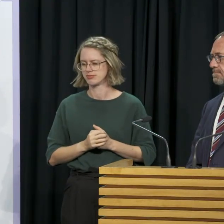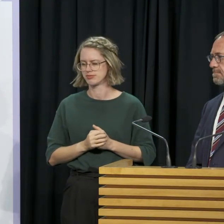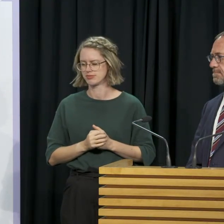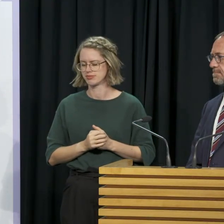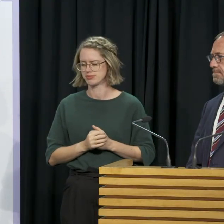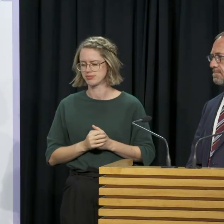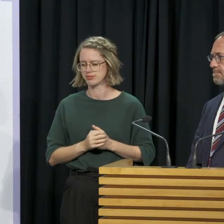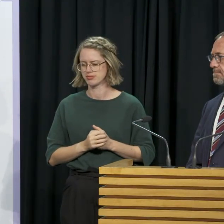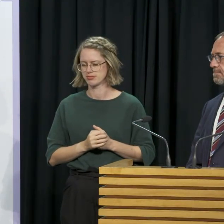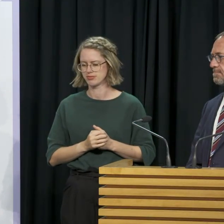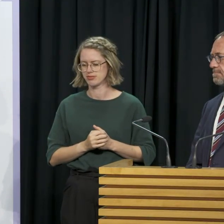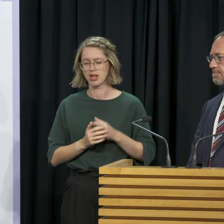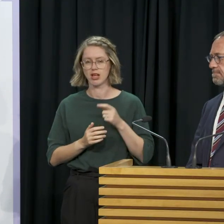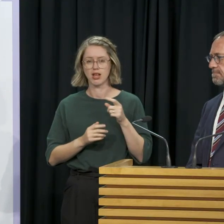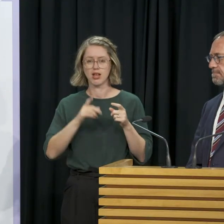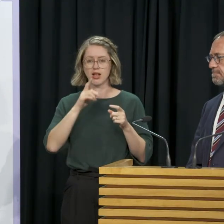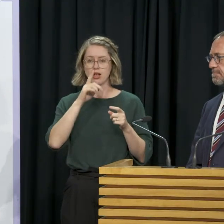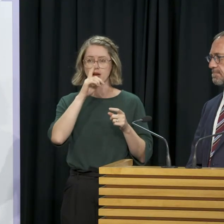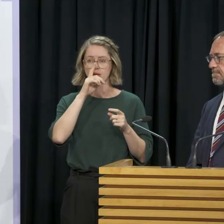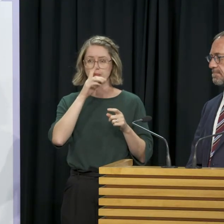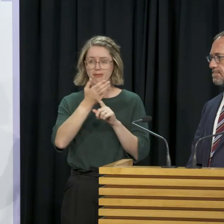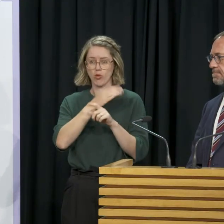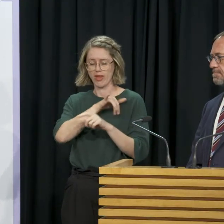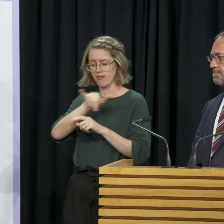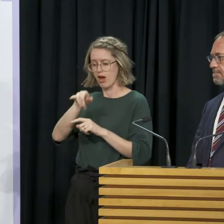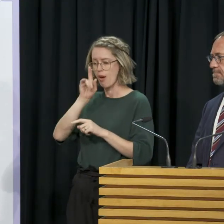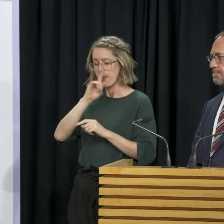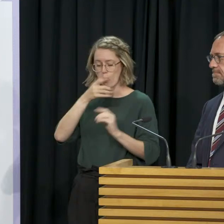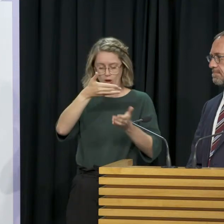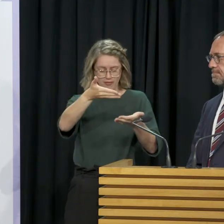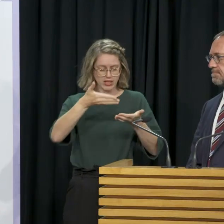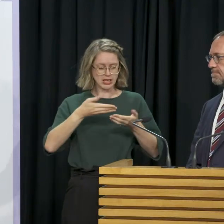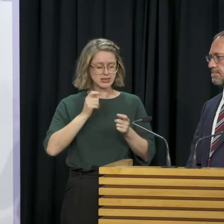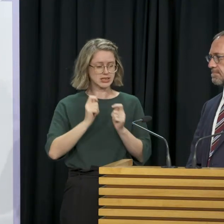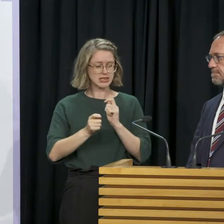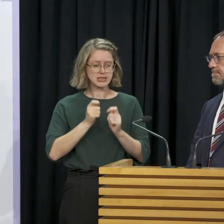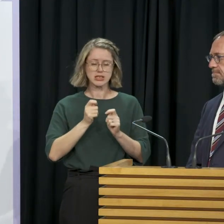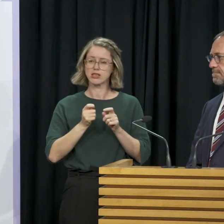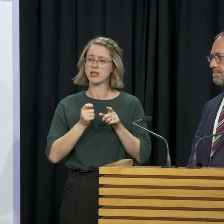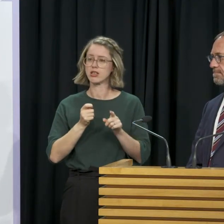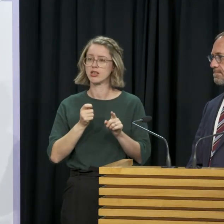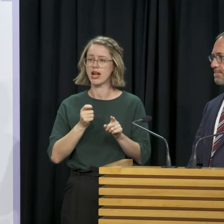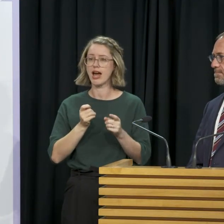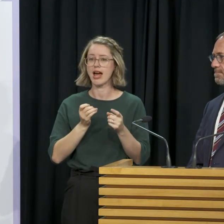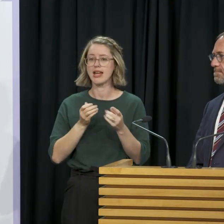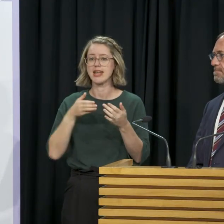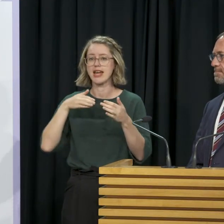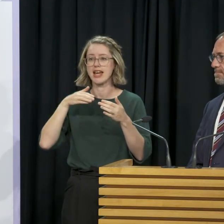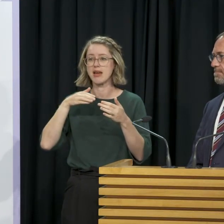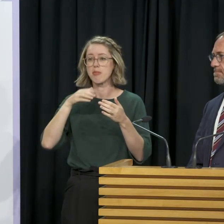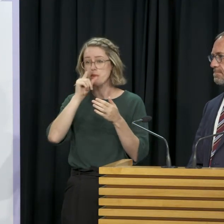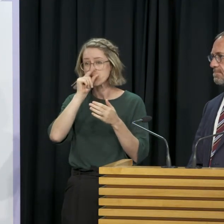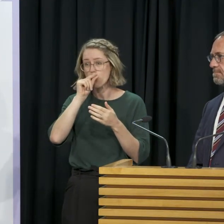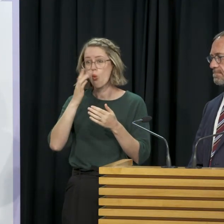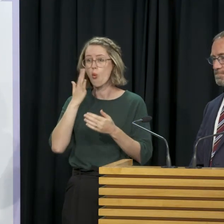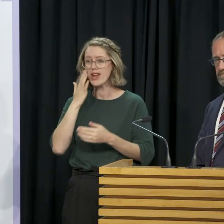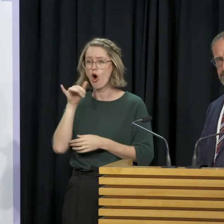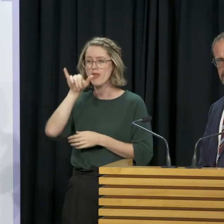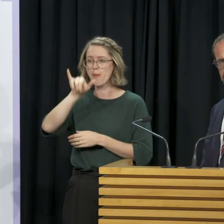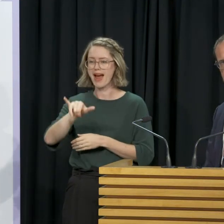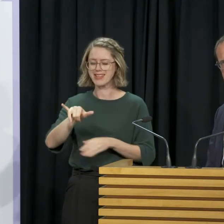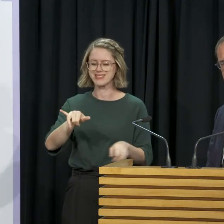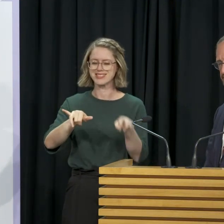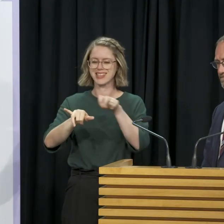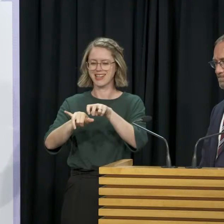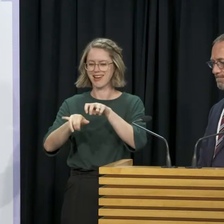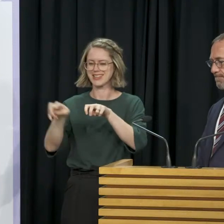people are providing their tests before they fly. And you do get in-flight infection. And so it's not a case